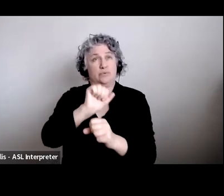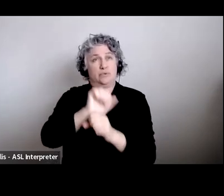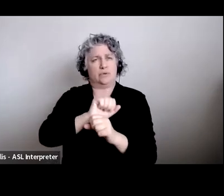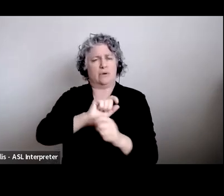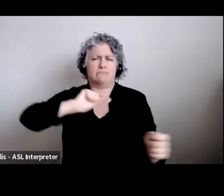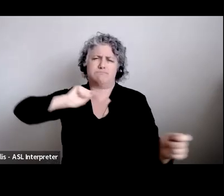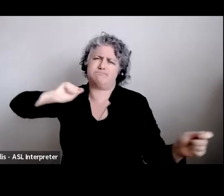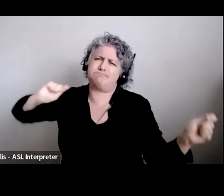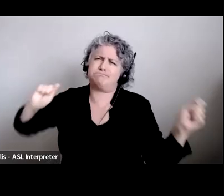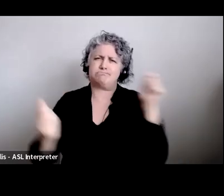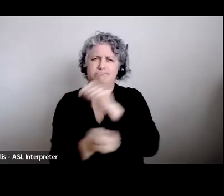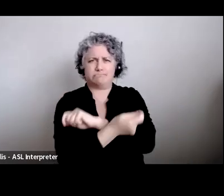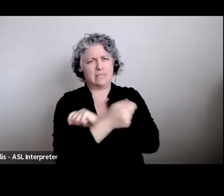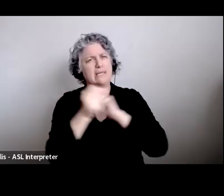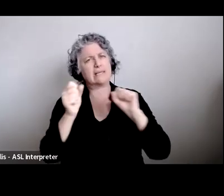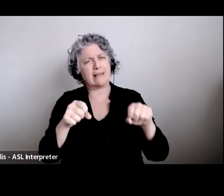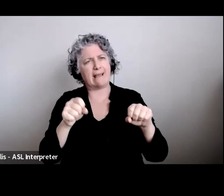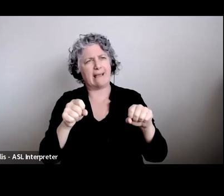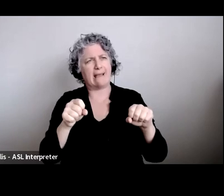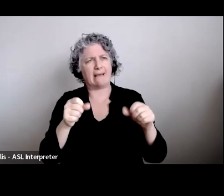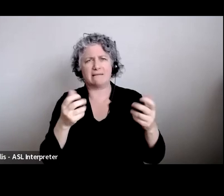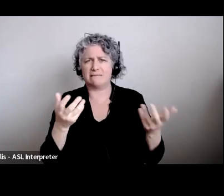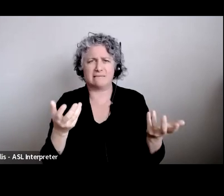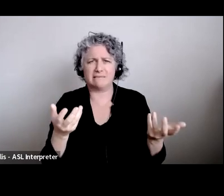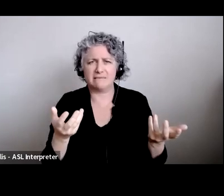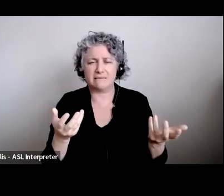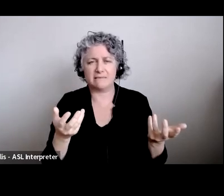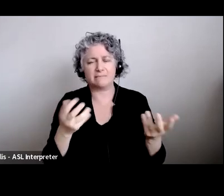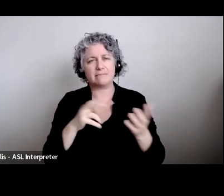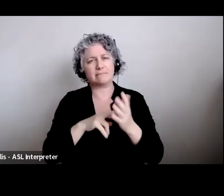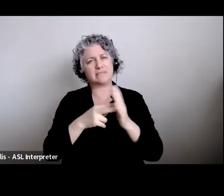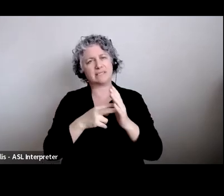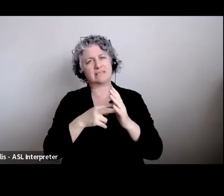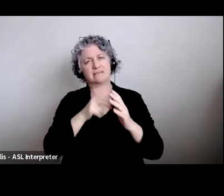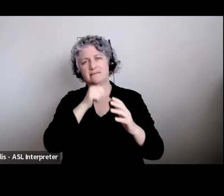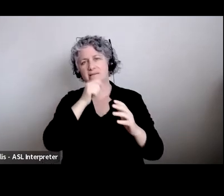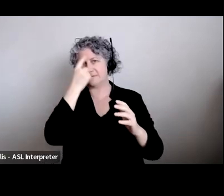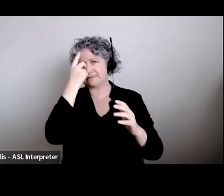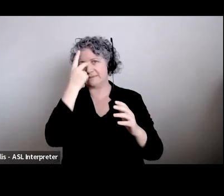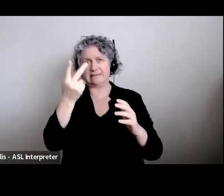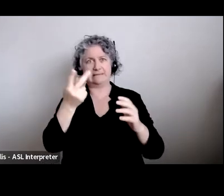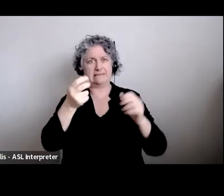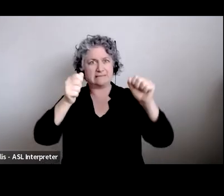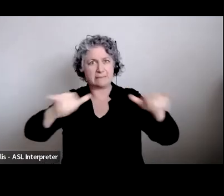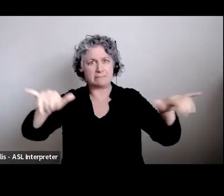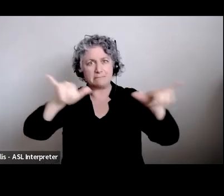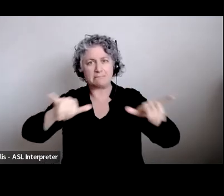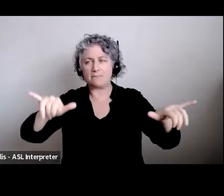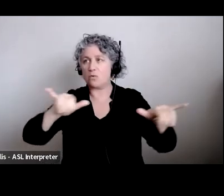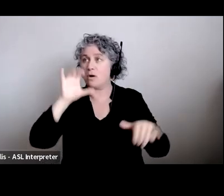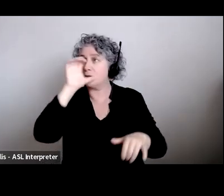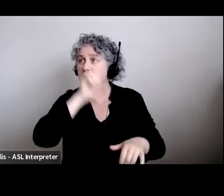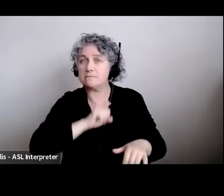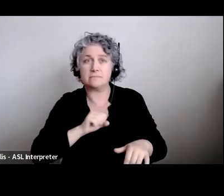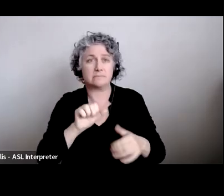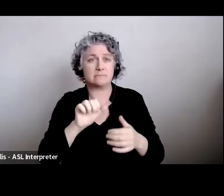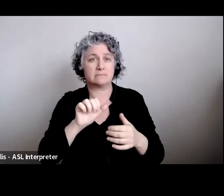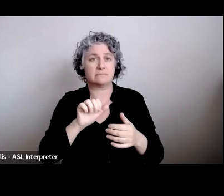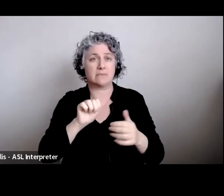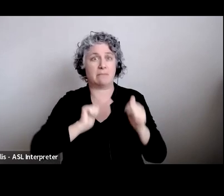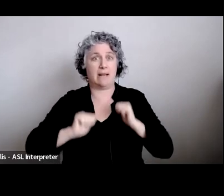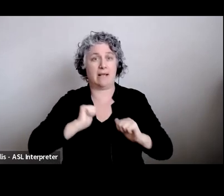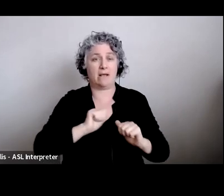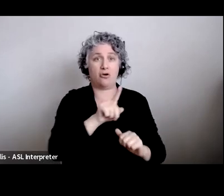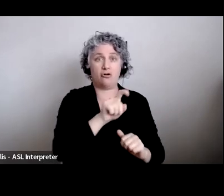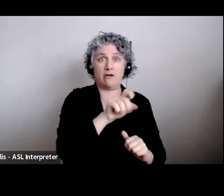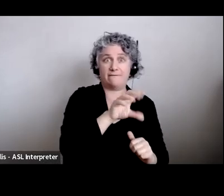simply looking at, not treating everything as the same, and not assuming that a play with 150 pages gets the same amount of